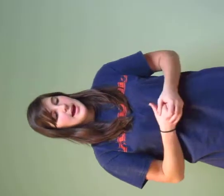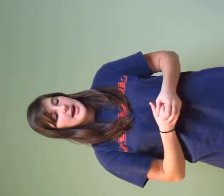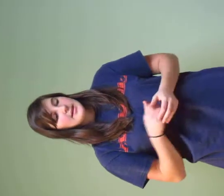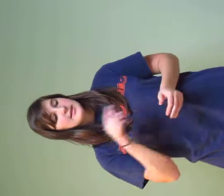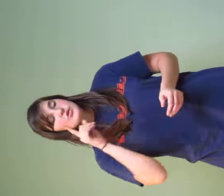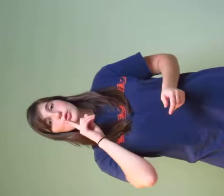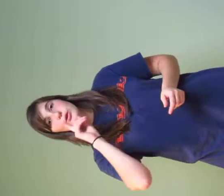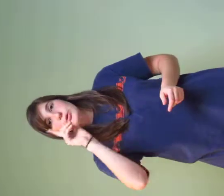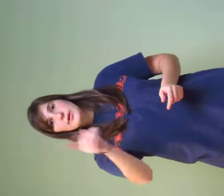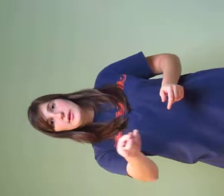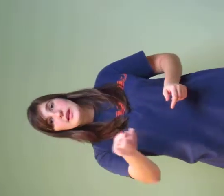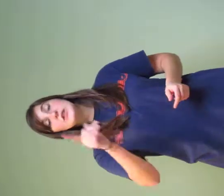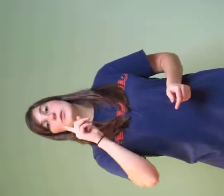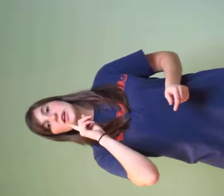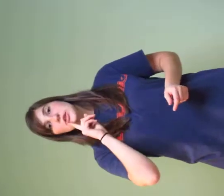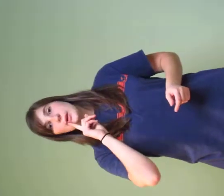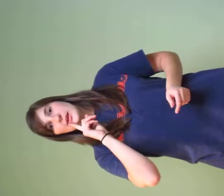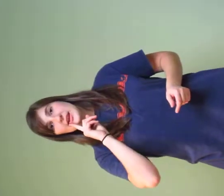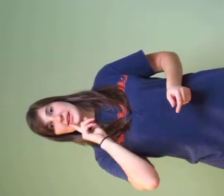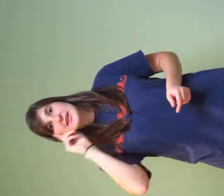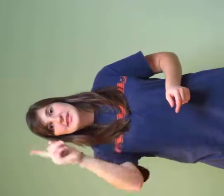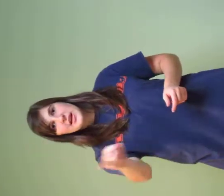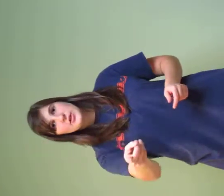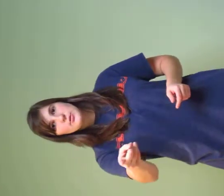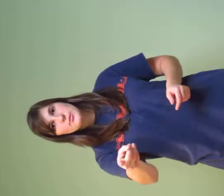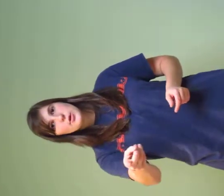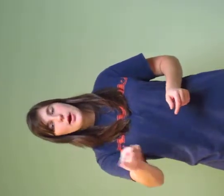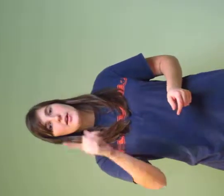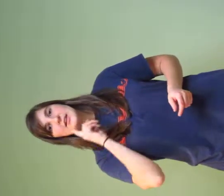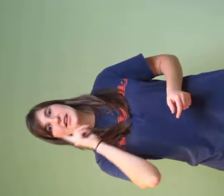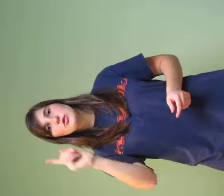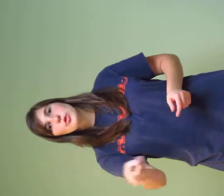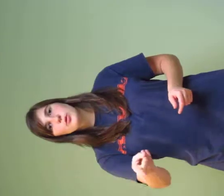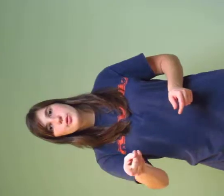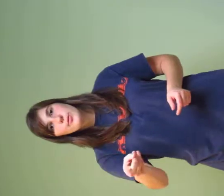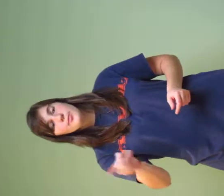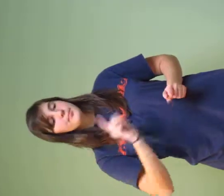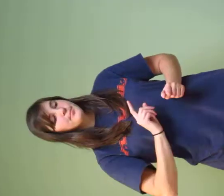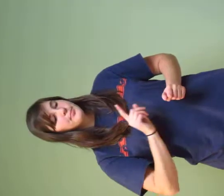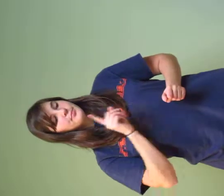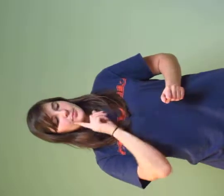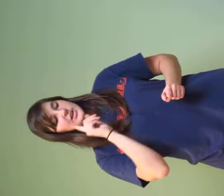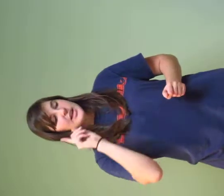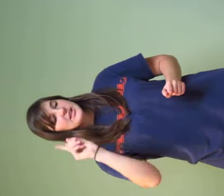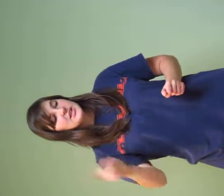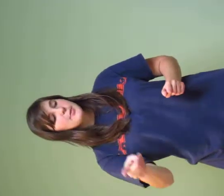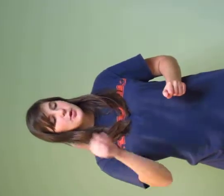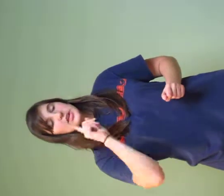And truth is you touch your mouth like this, and you go out. It's like truth. It is spoken. It's